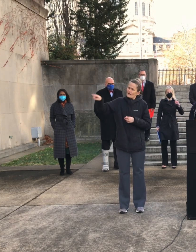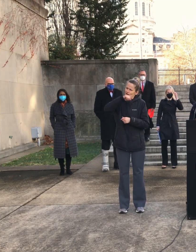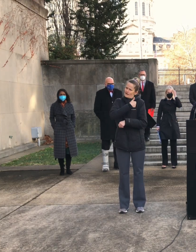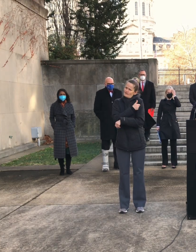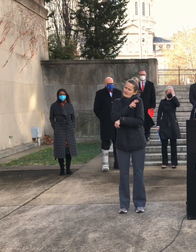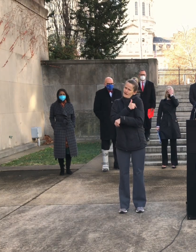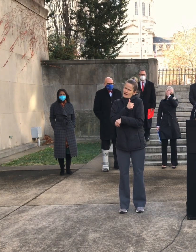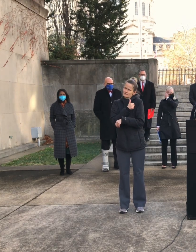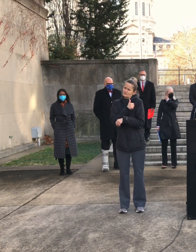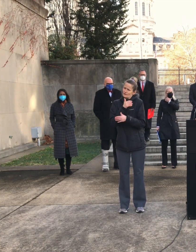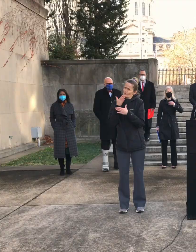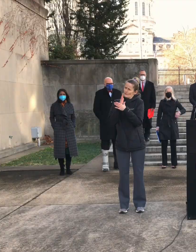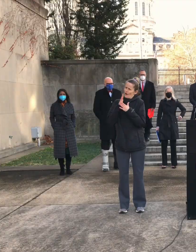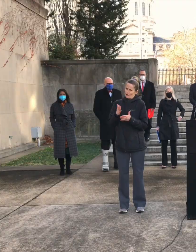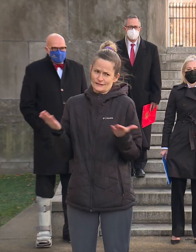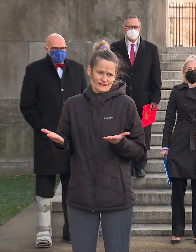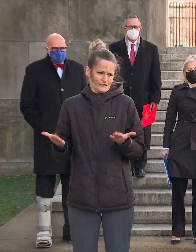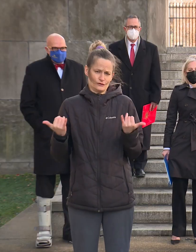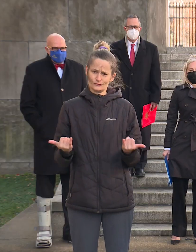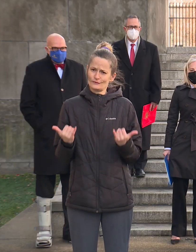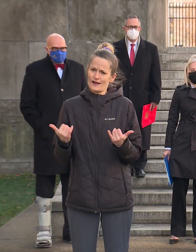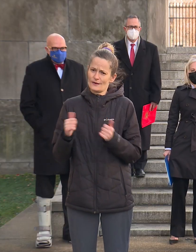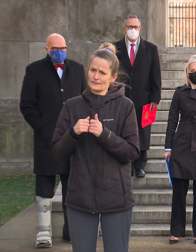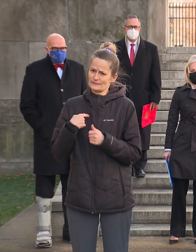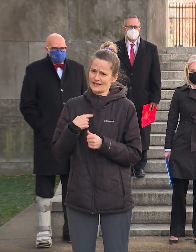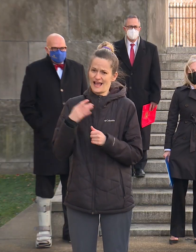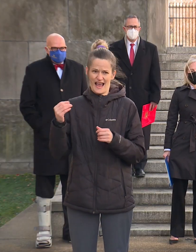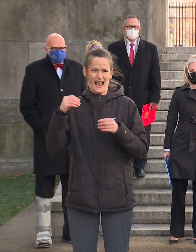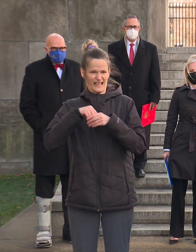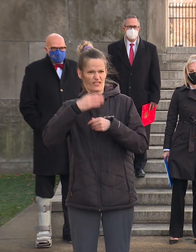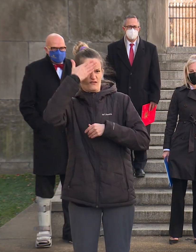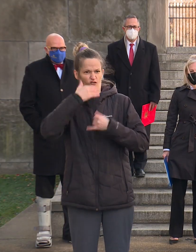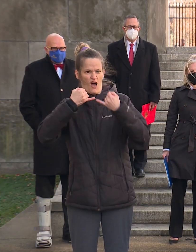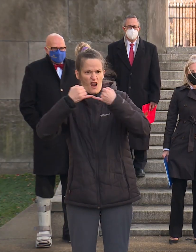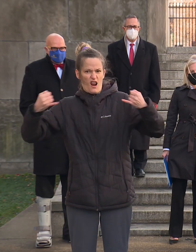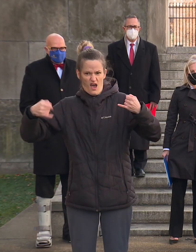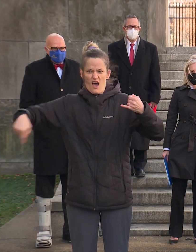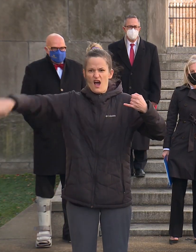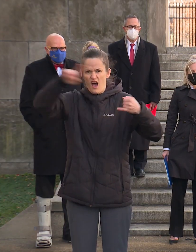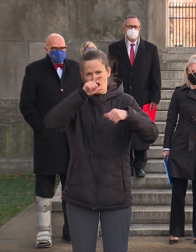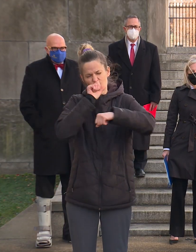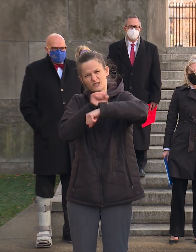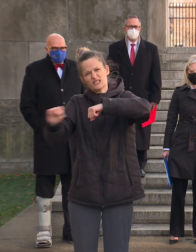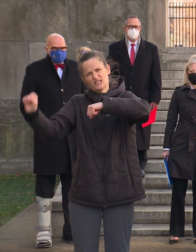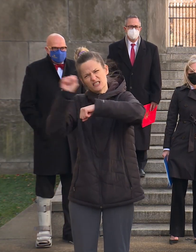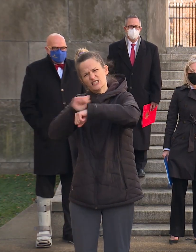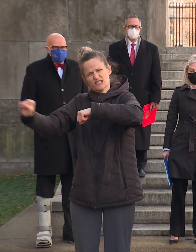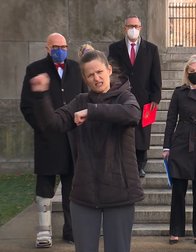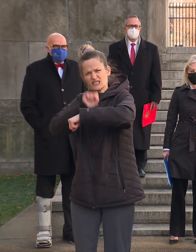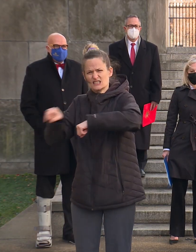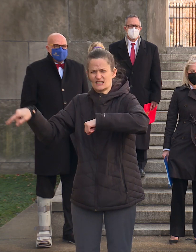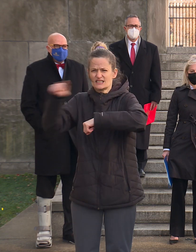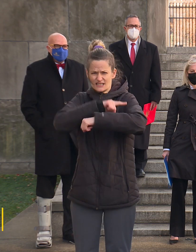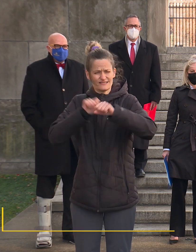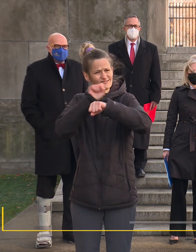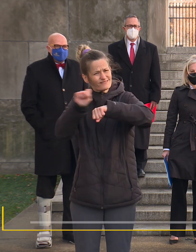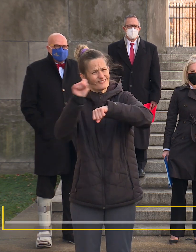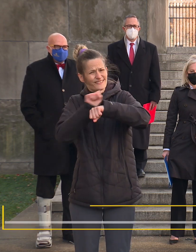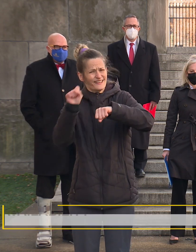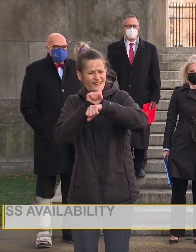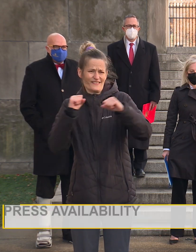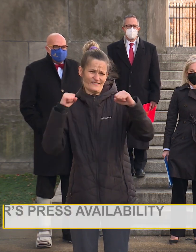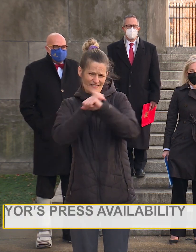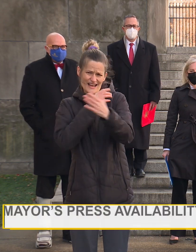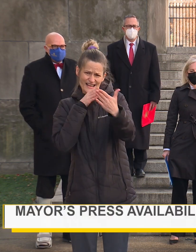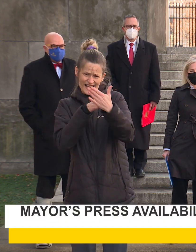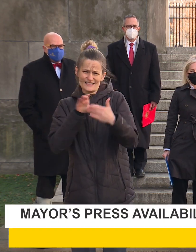especially thank our frontline healthcare workers. Many of you have been in the fight against COVID-19 since March 2020, and I personally